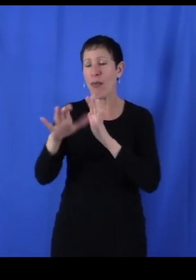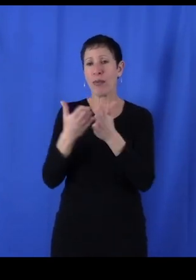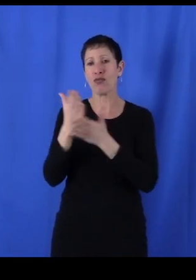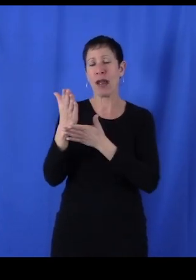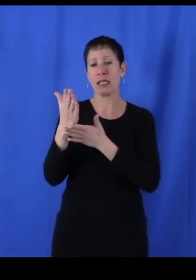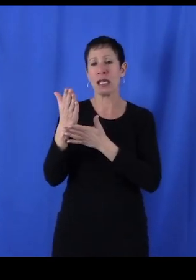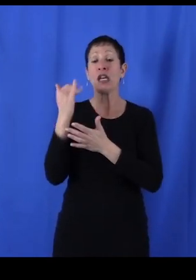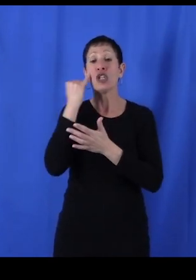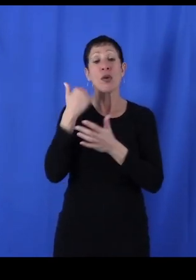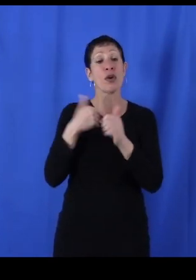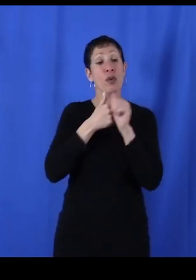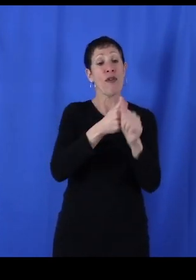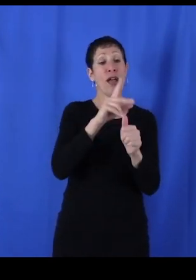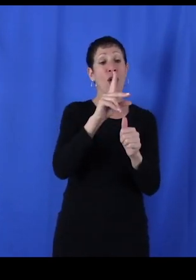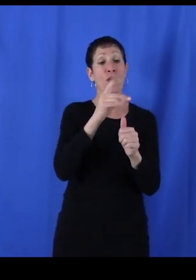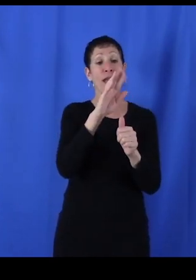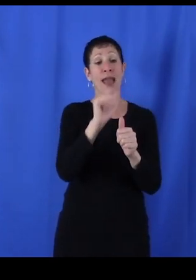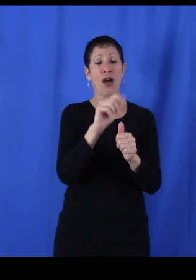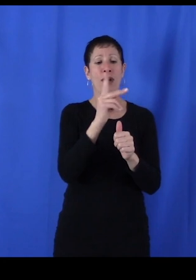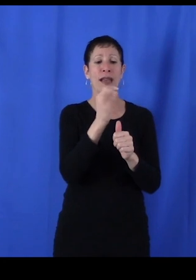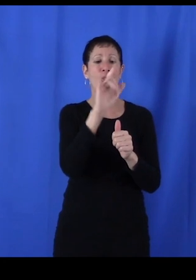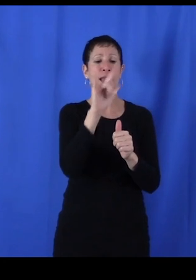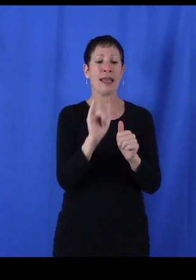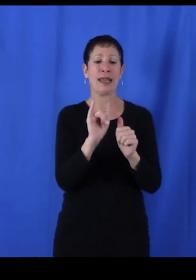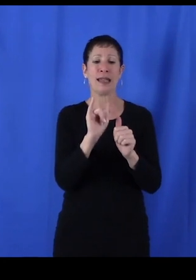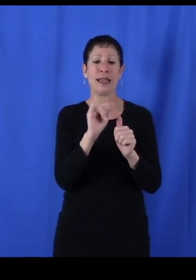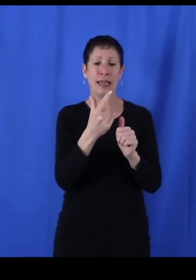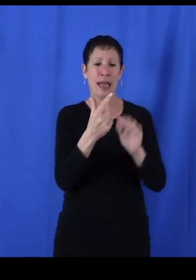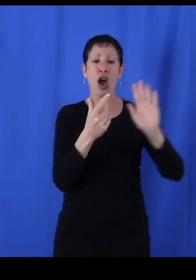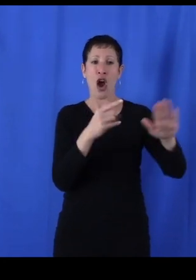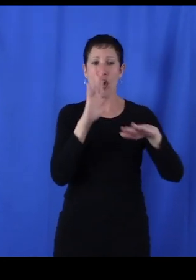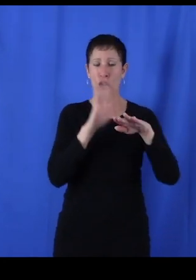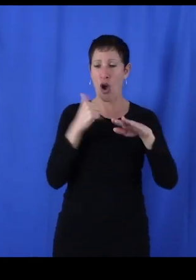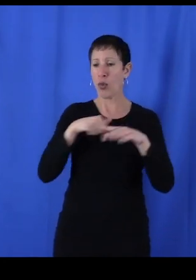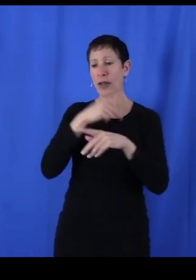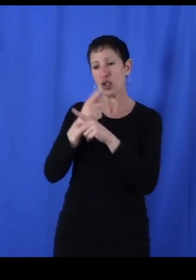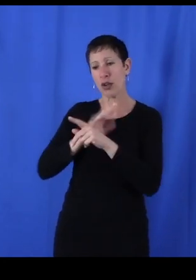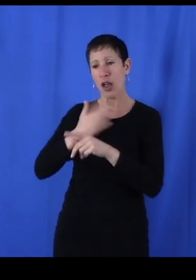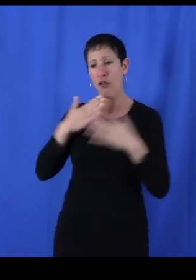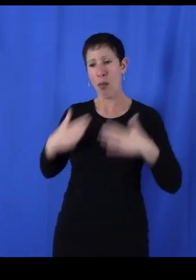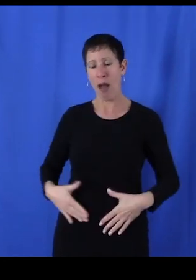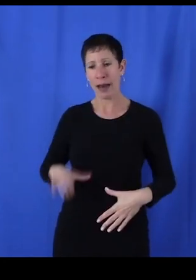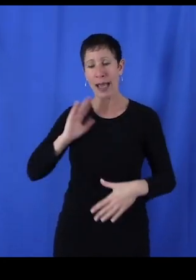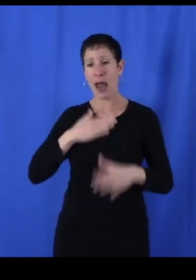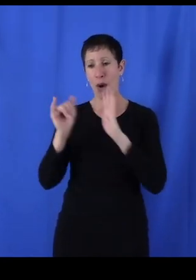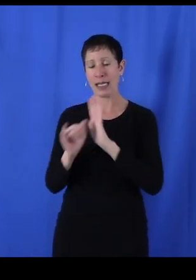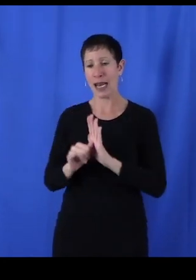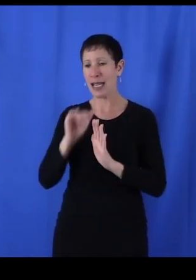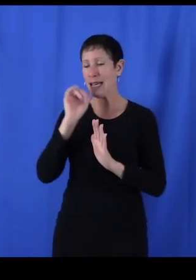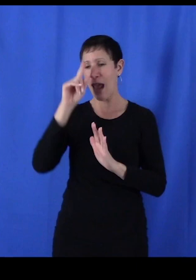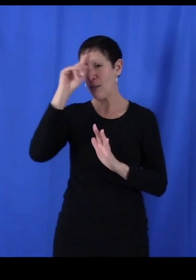What if we, following Kara Keeling's call, took care of our bodies and identities, not because